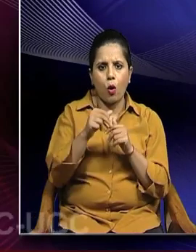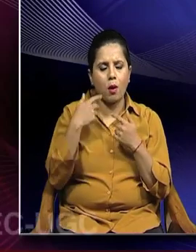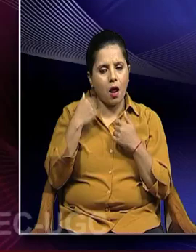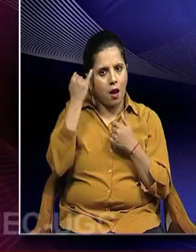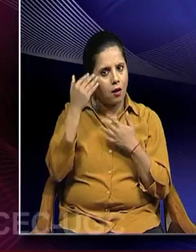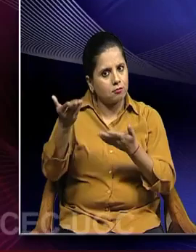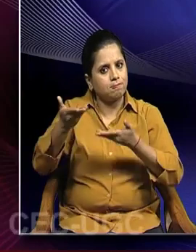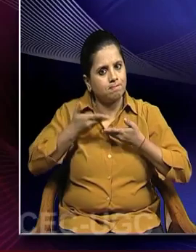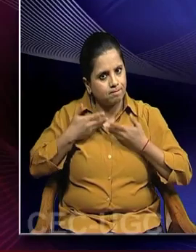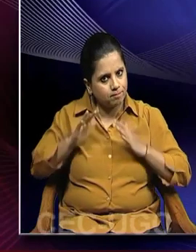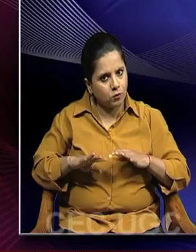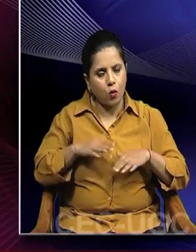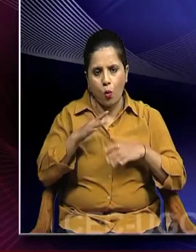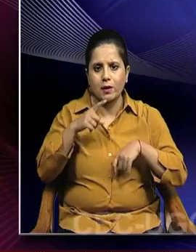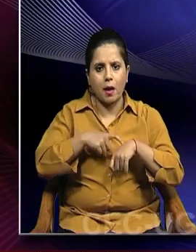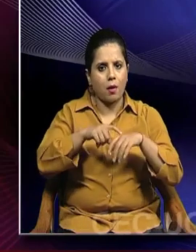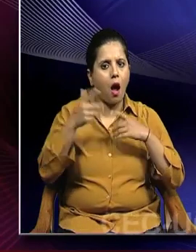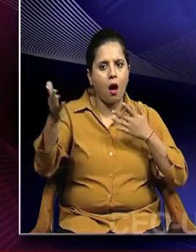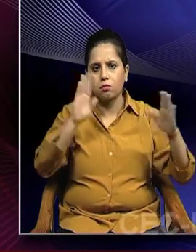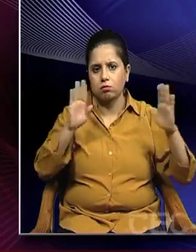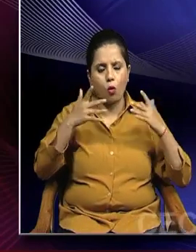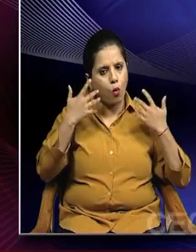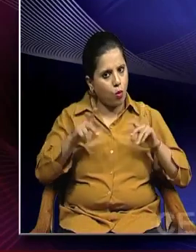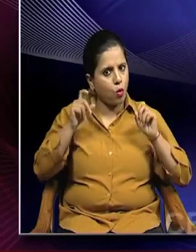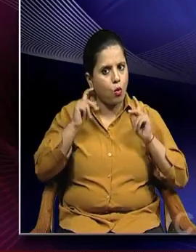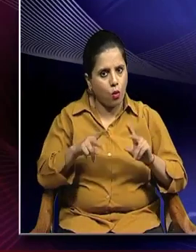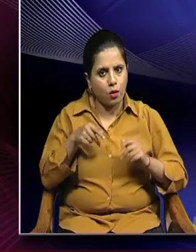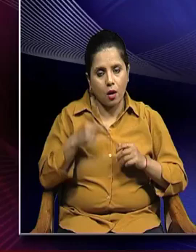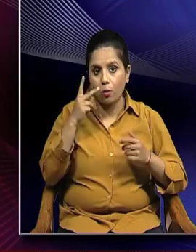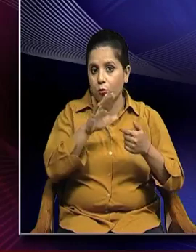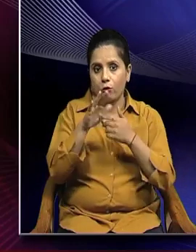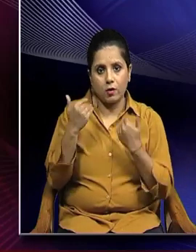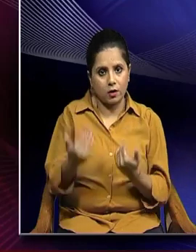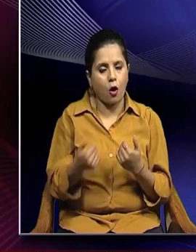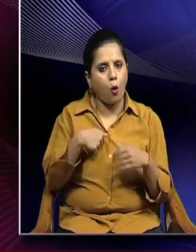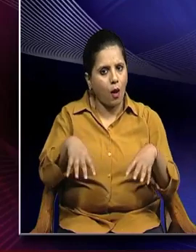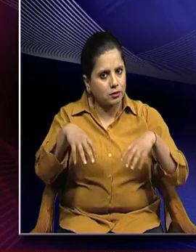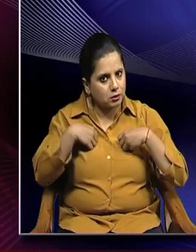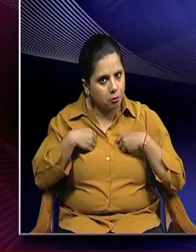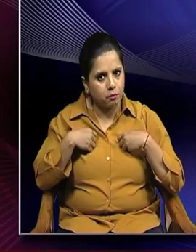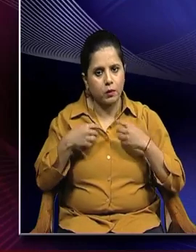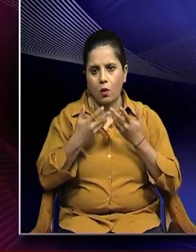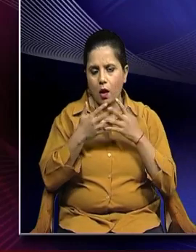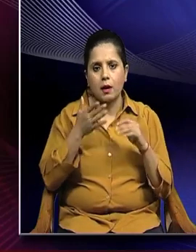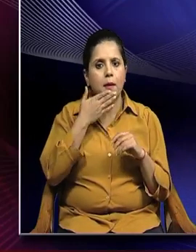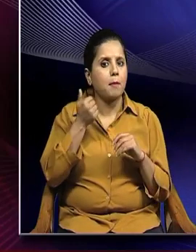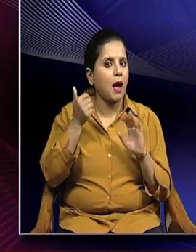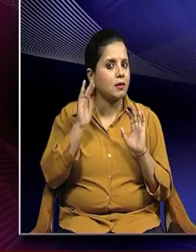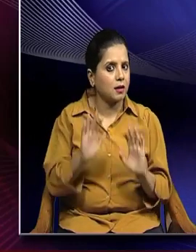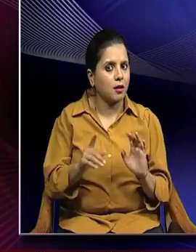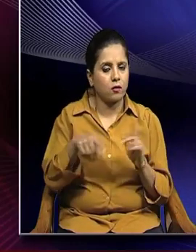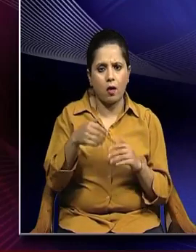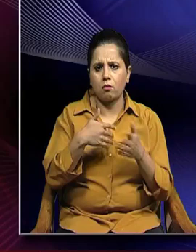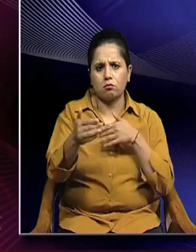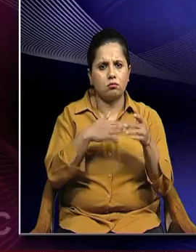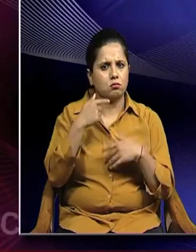us from each and every dimension. So we are here to witness, we are here to accept whatever best is there, no